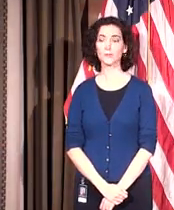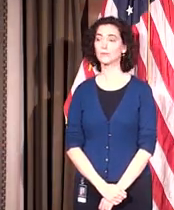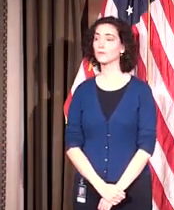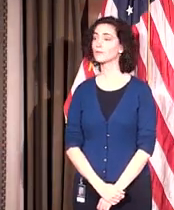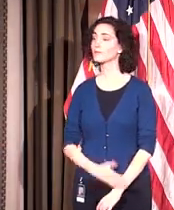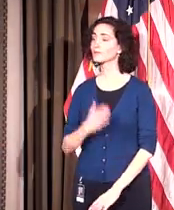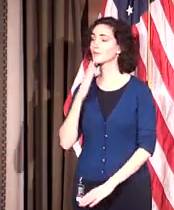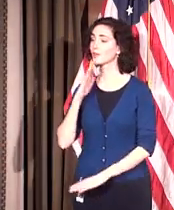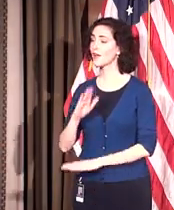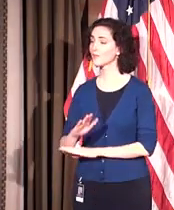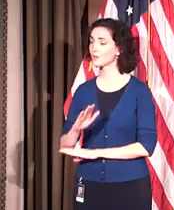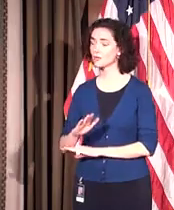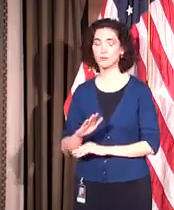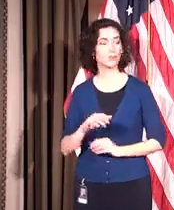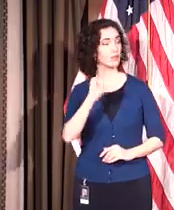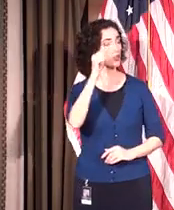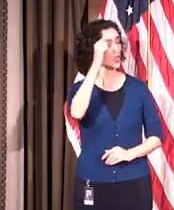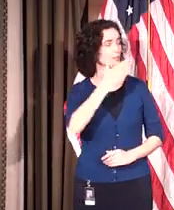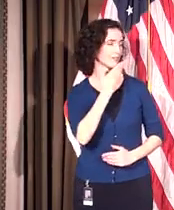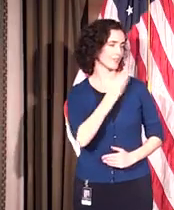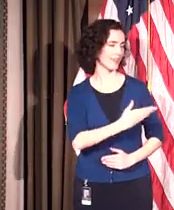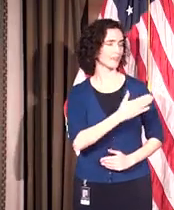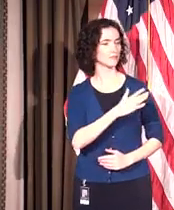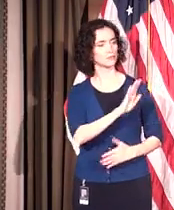Good afternoon, everyone. Thank you, Governor. Thank you for your leadership.